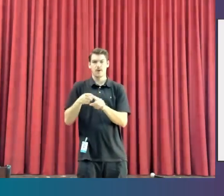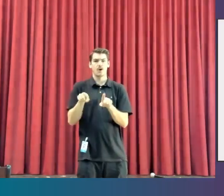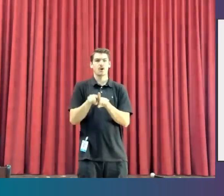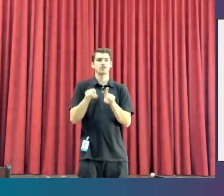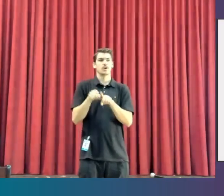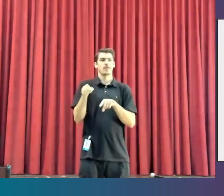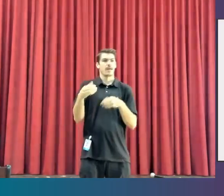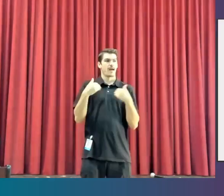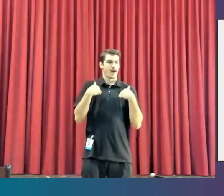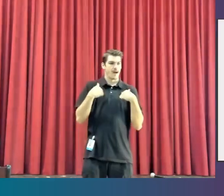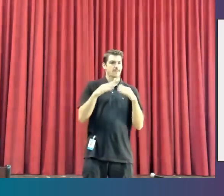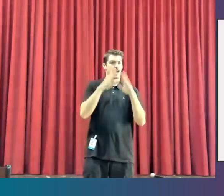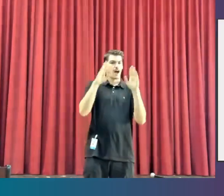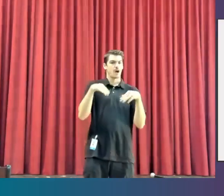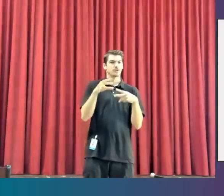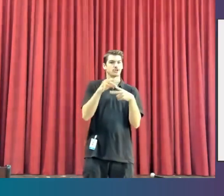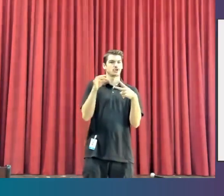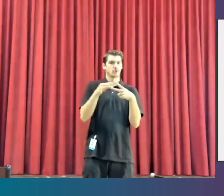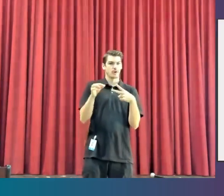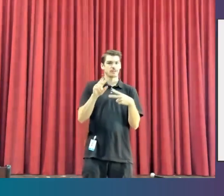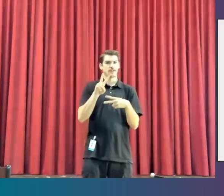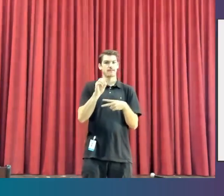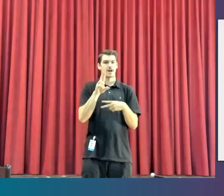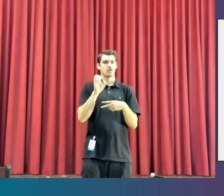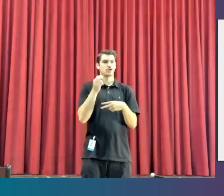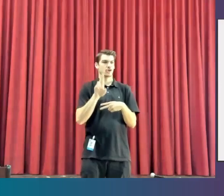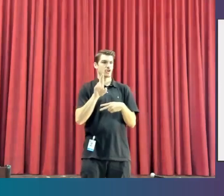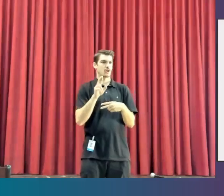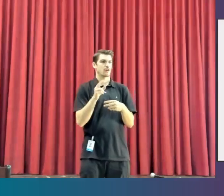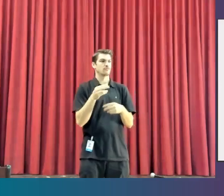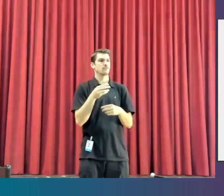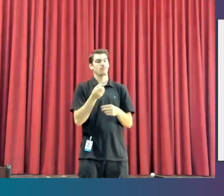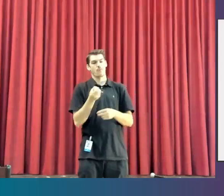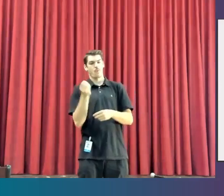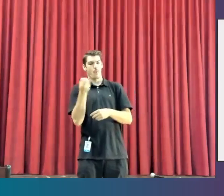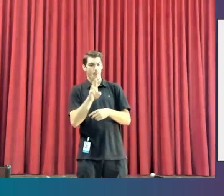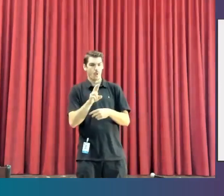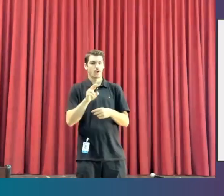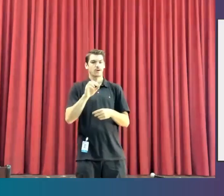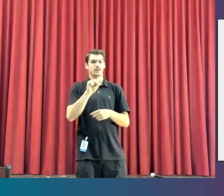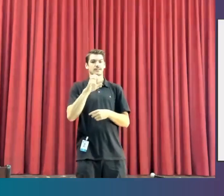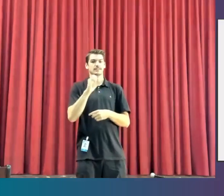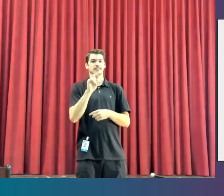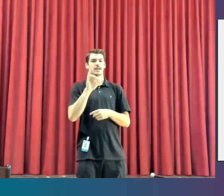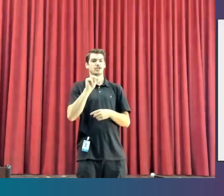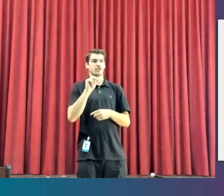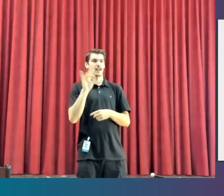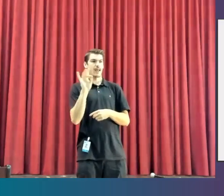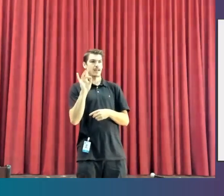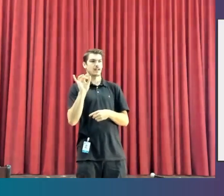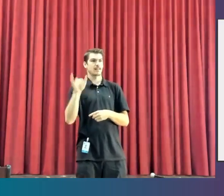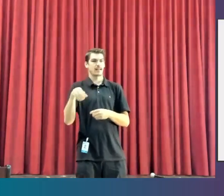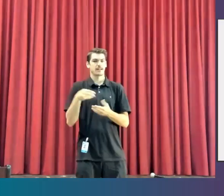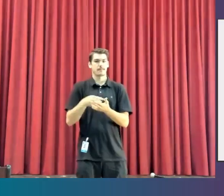housing choice voucher, or Section 8, that's paying $900 per month.